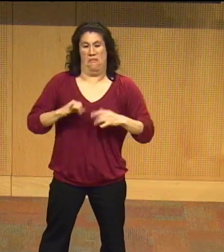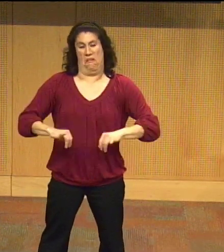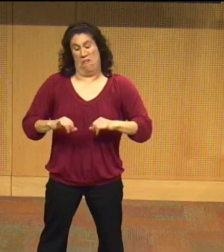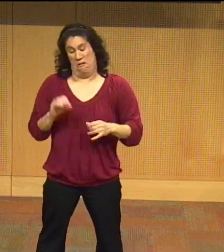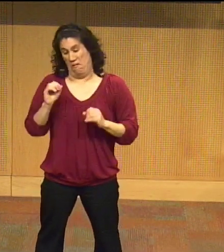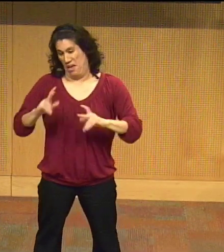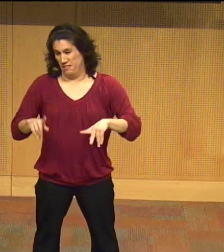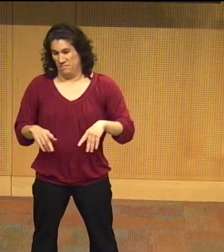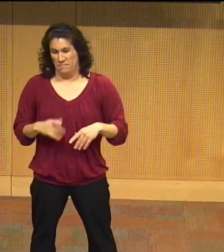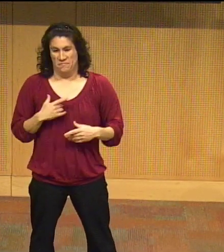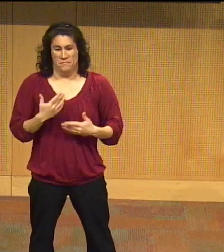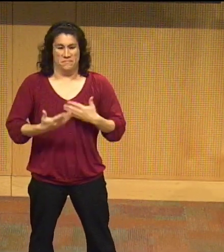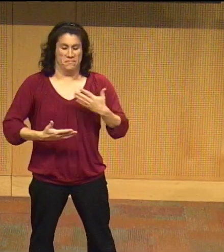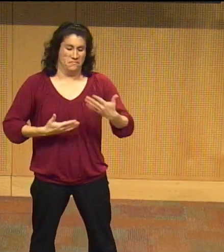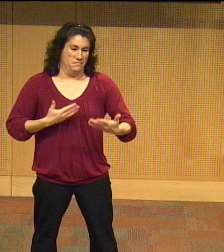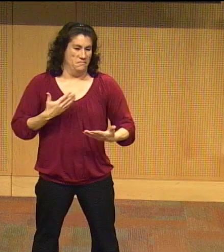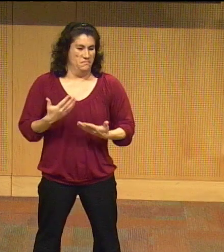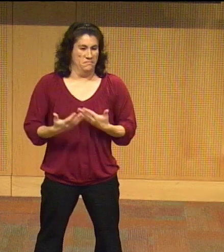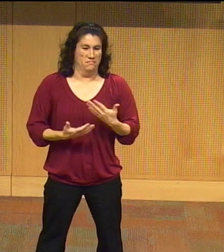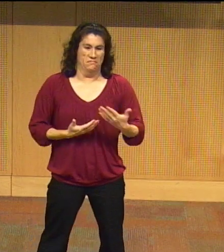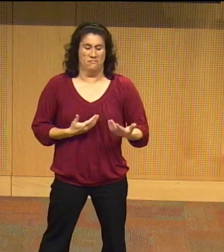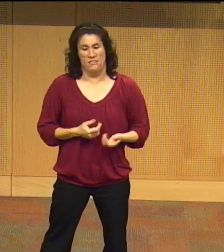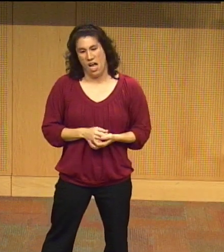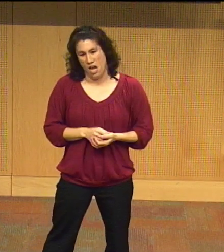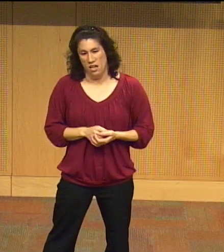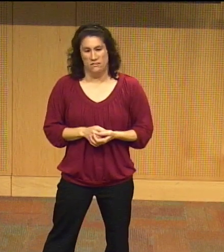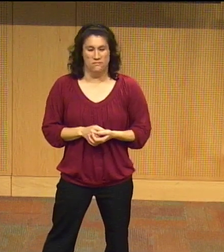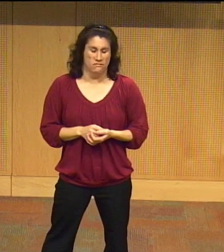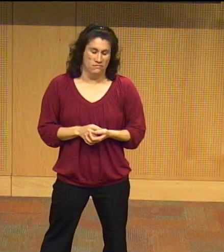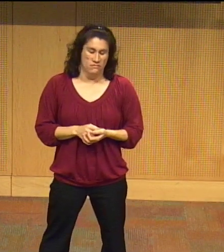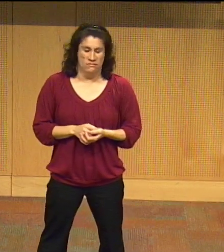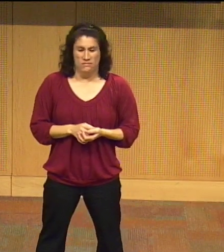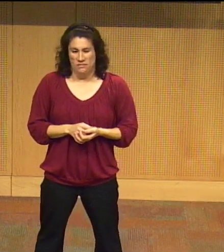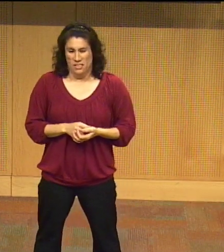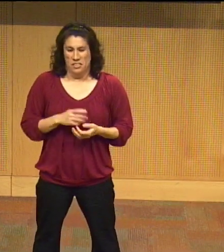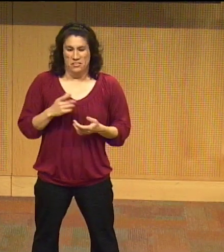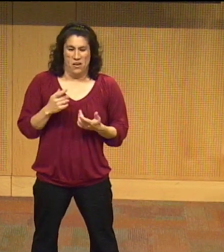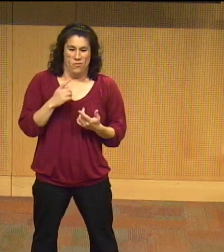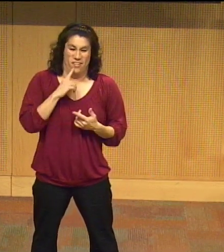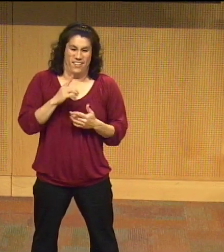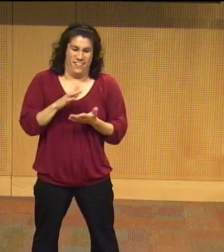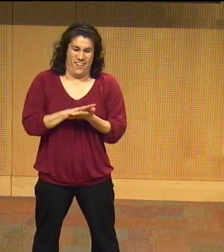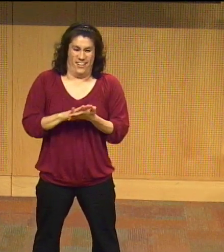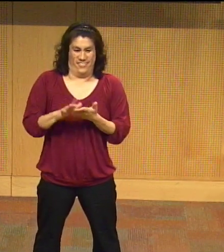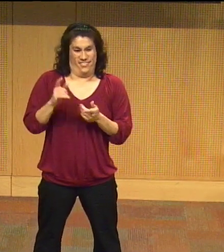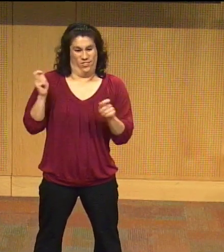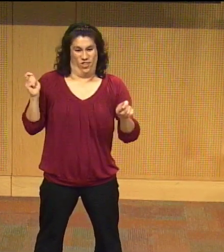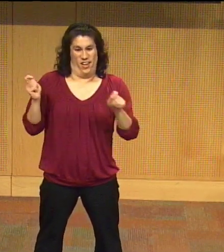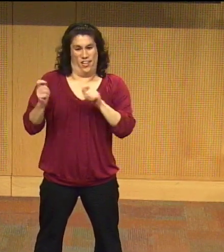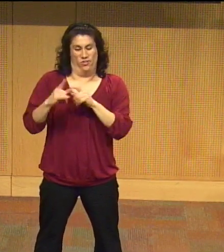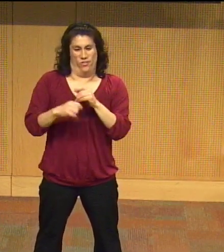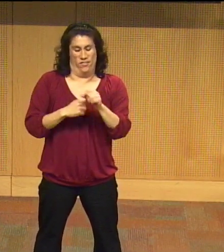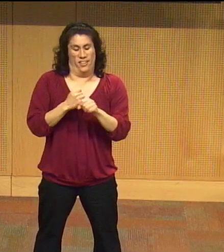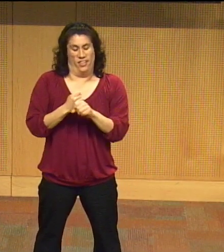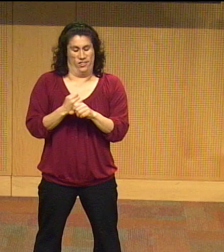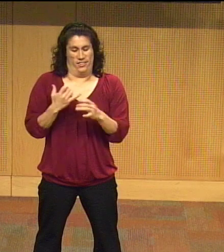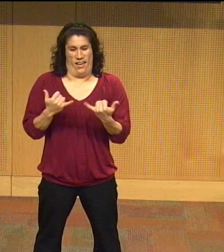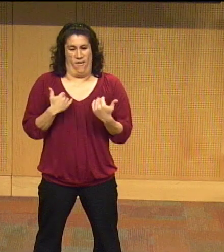Of all the things they could have complained about, they never complained about having to use the relay service to communicate with me. It was amazing. There have been some really